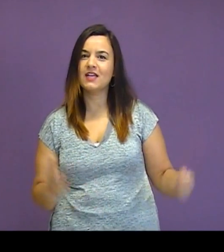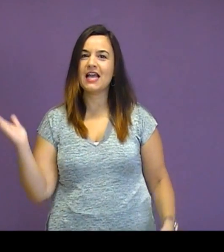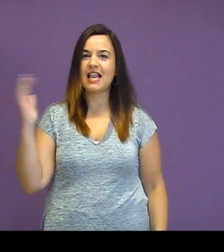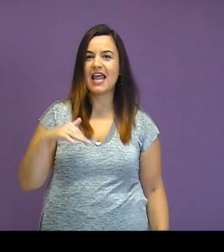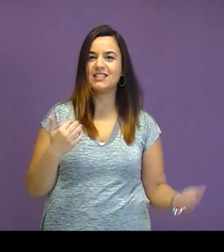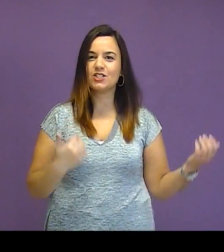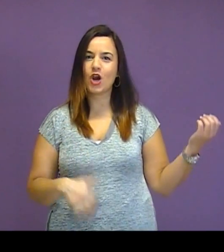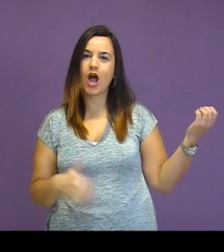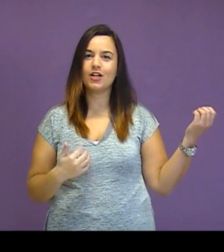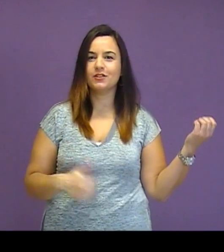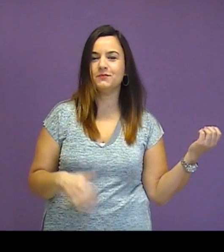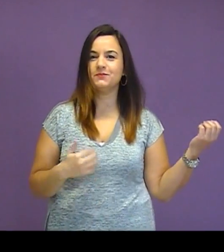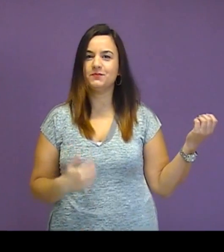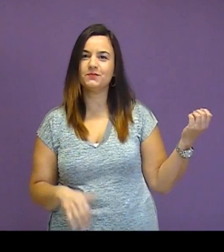let's rock.